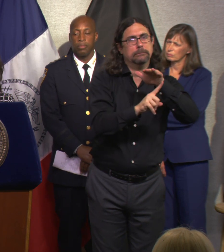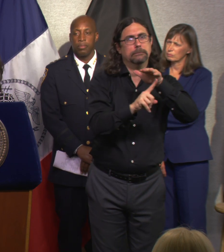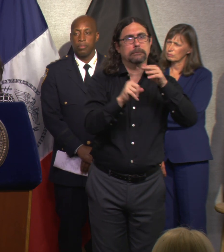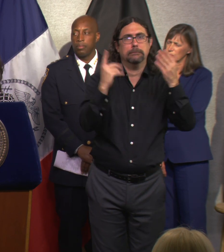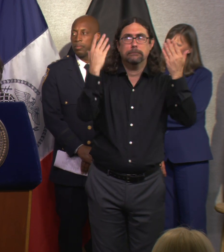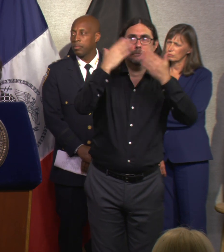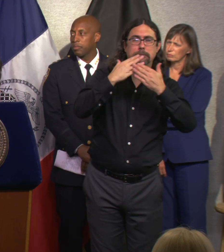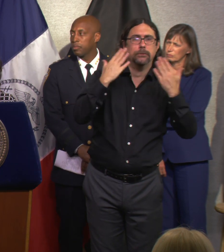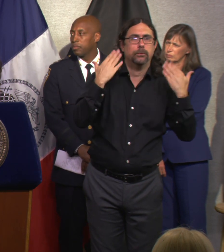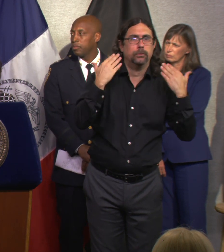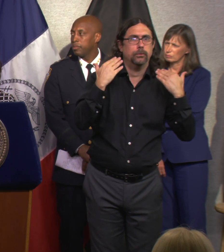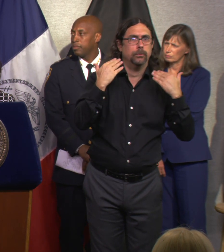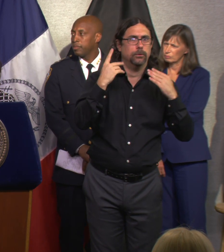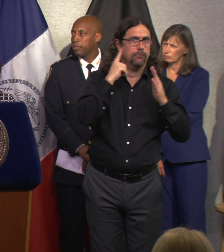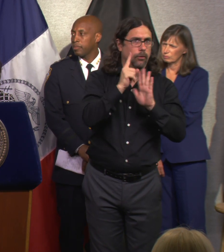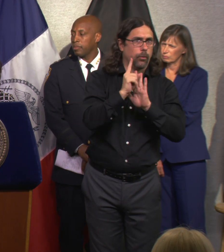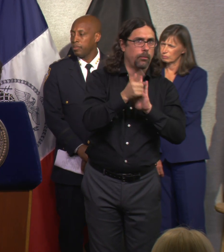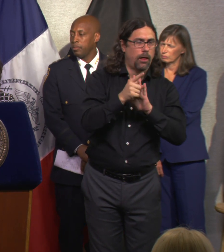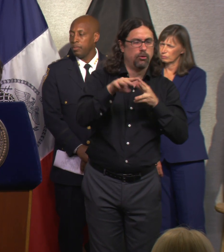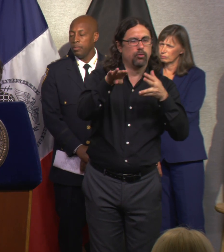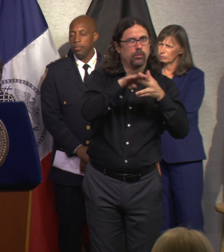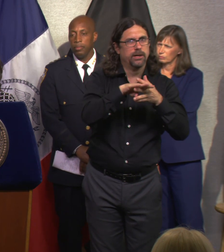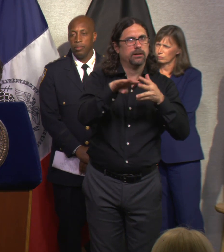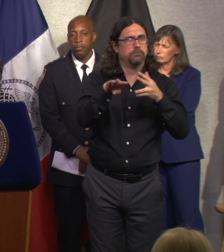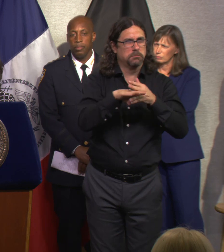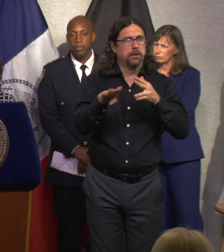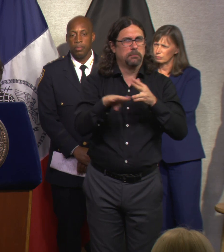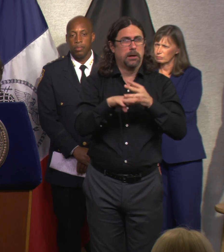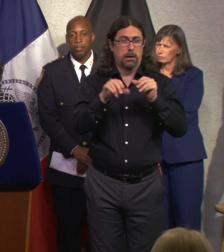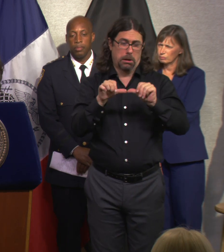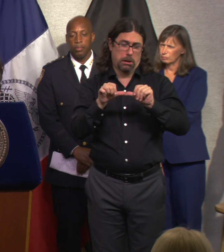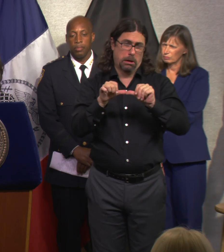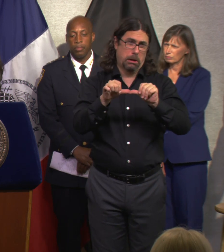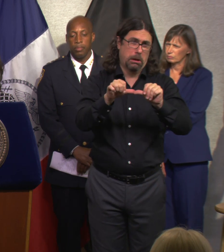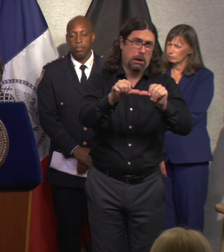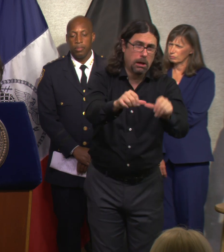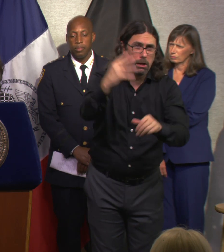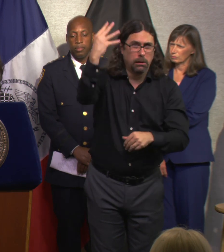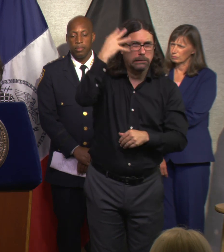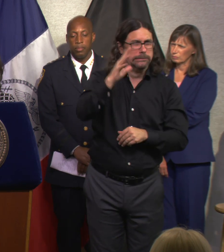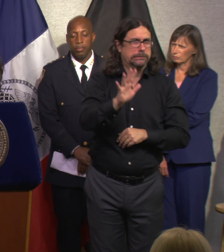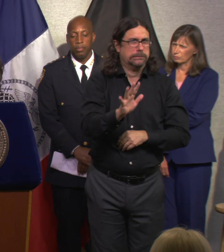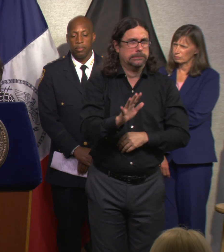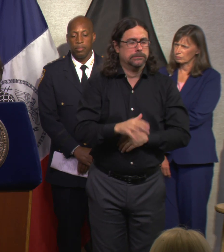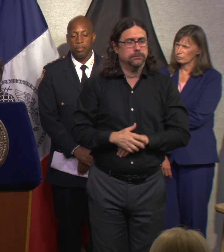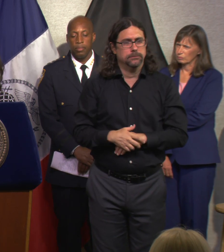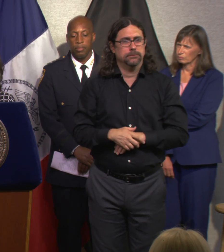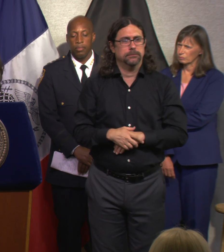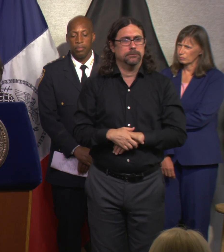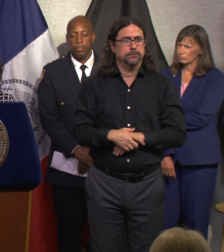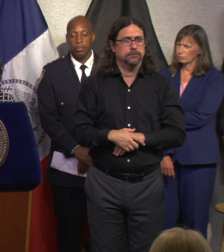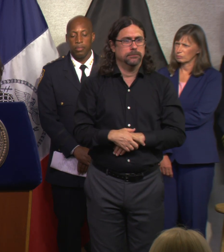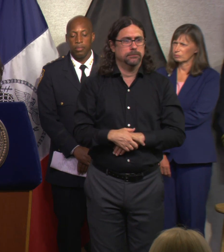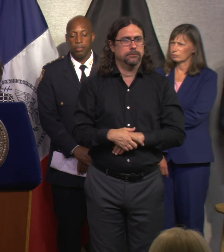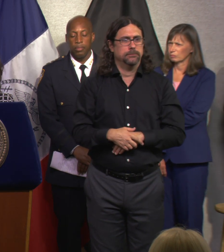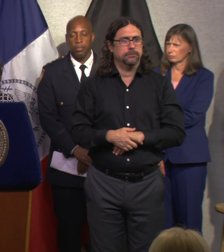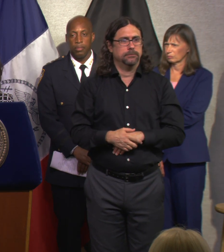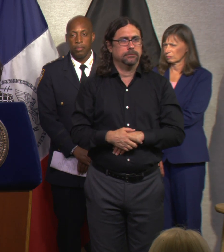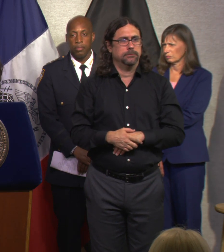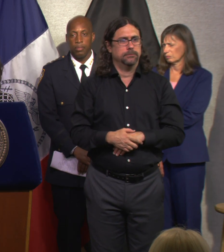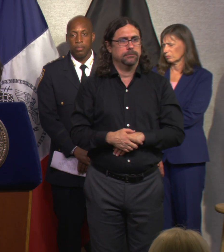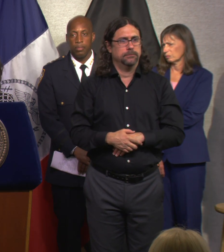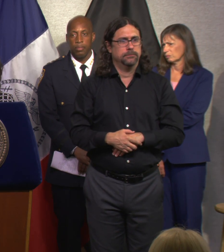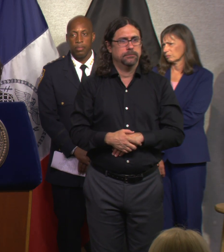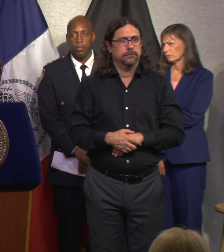avoid the heat, so for example on subway platforms, but if you're prepared in carrying water, dressing in appropriate